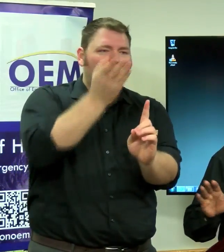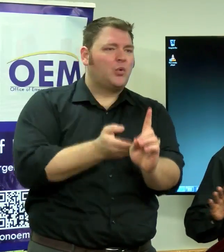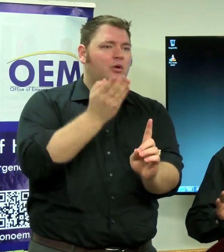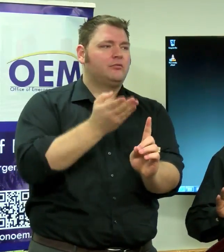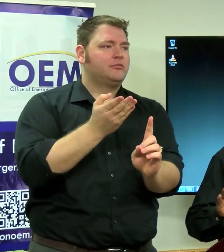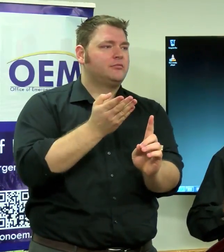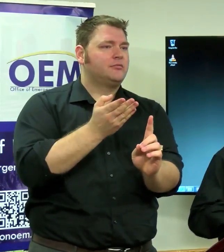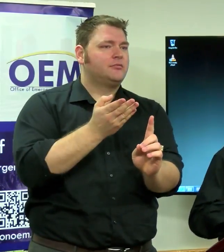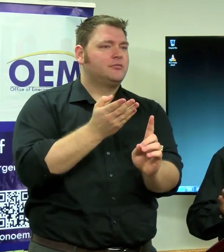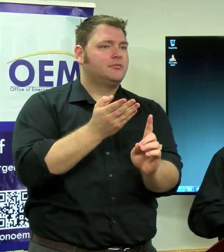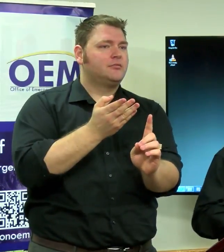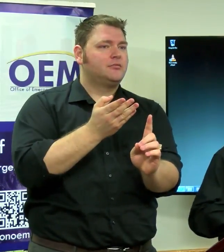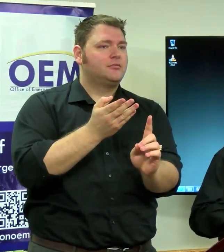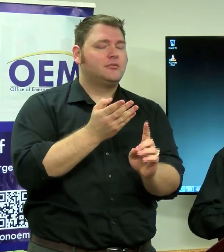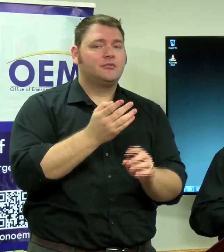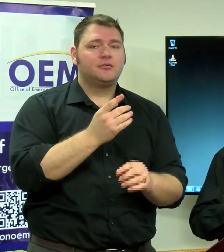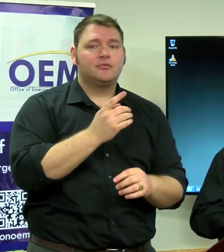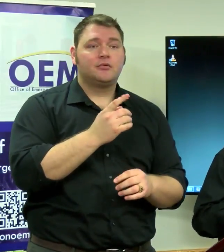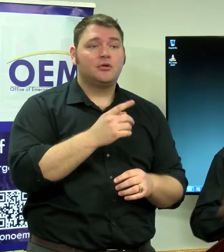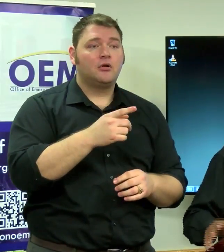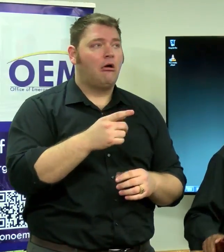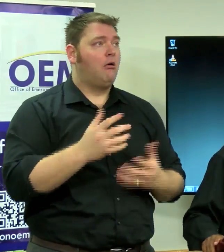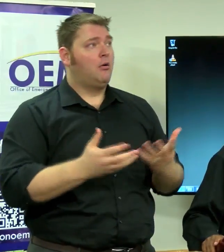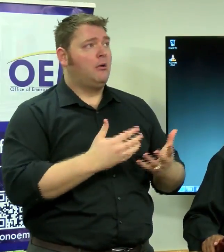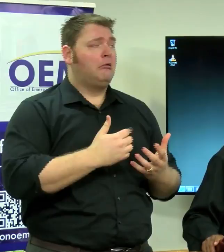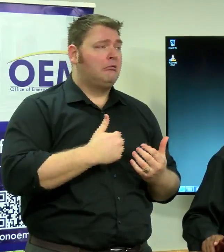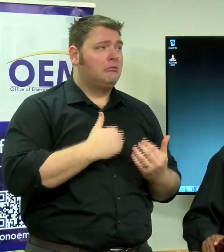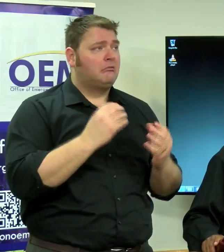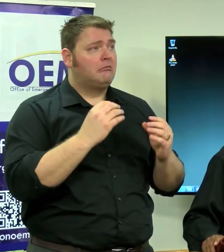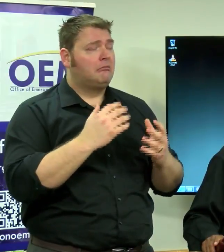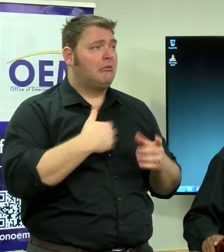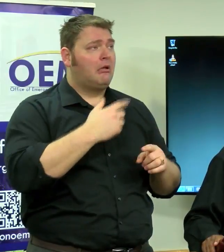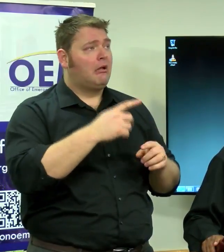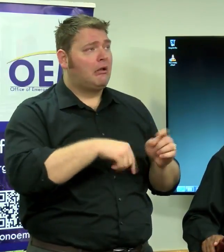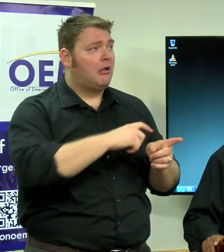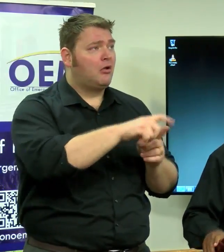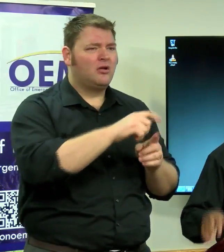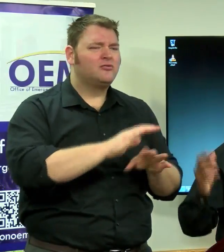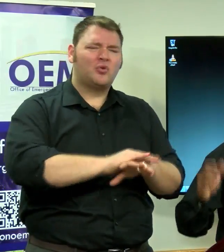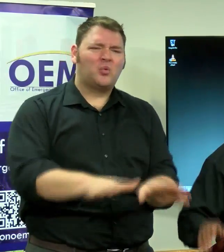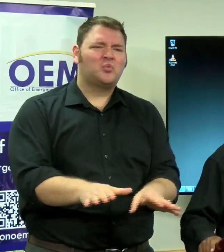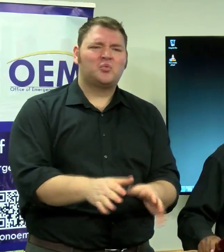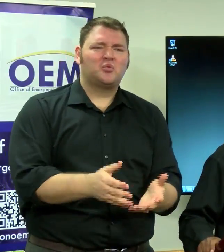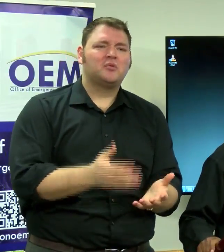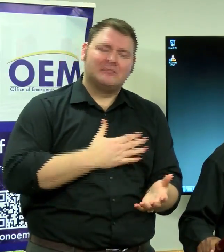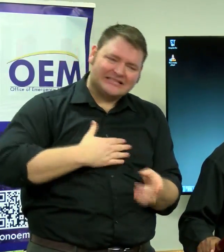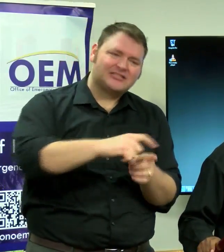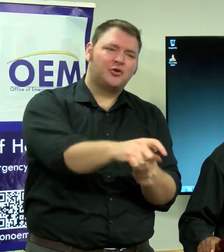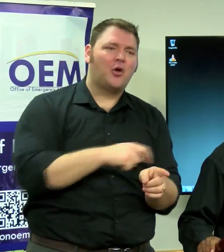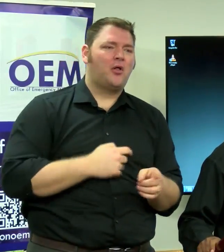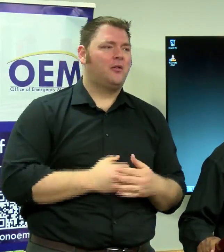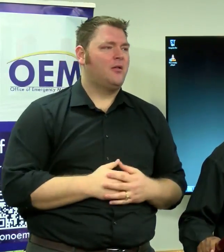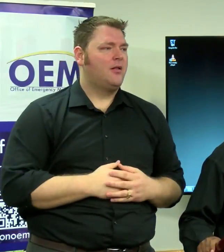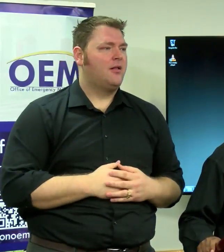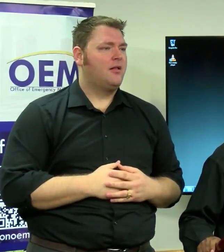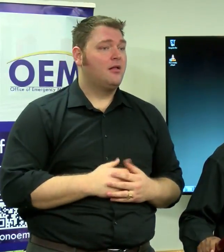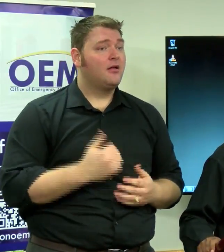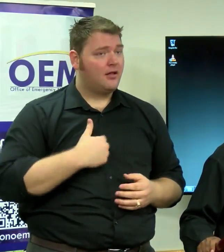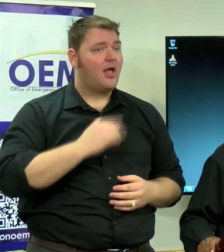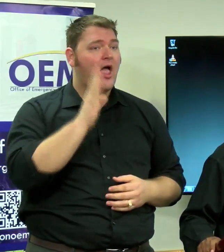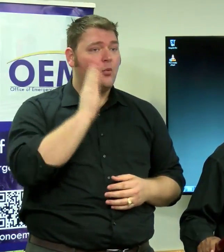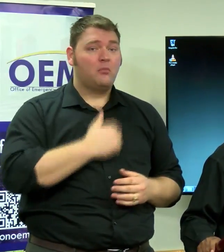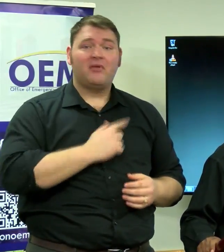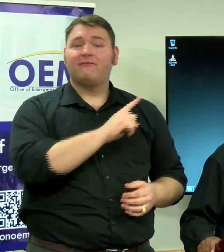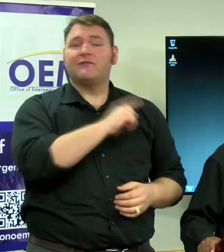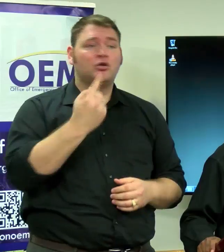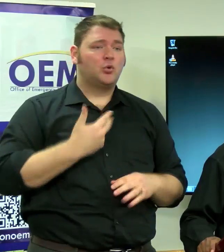no reason why anyone should not call, okay? And I and others will be the first ones to stand up with you